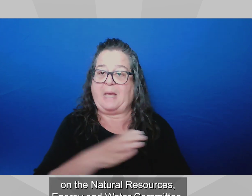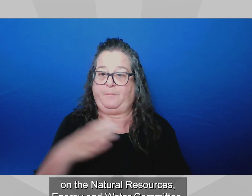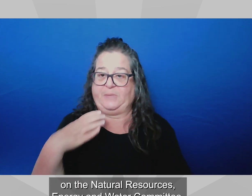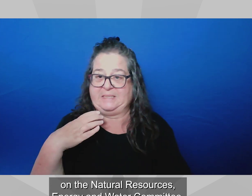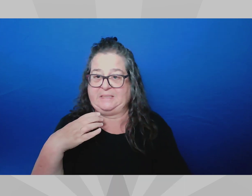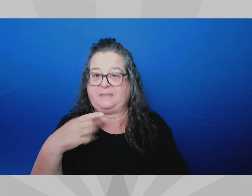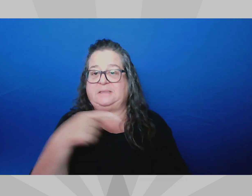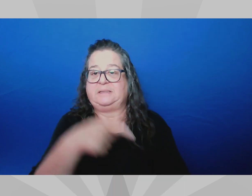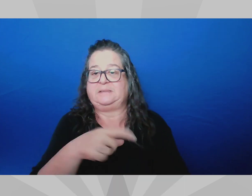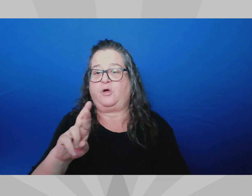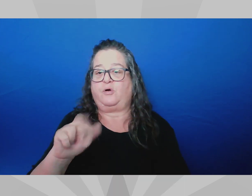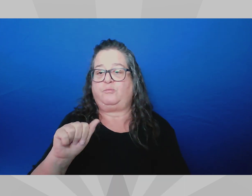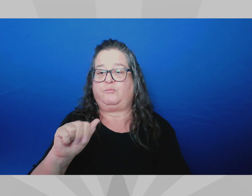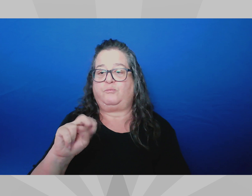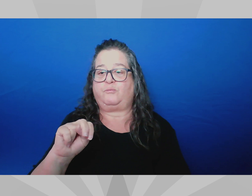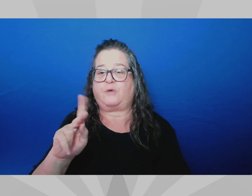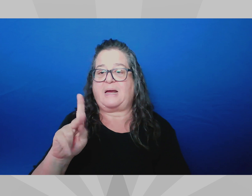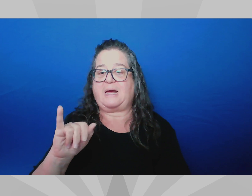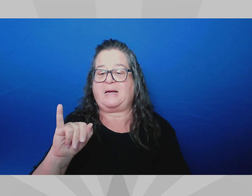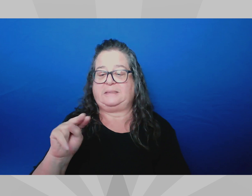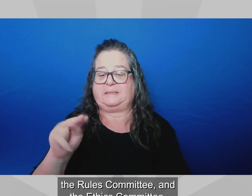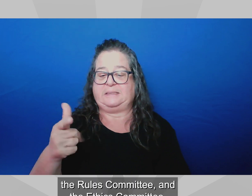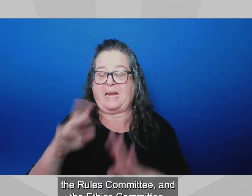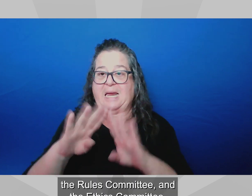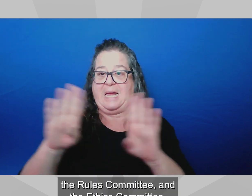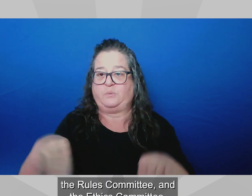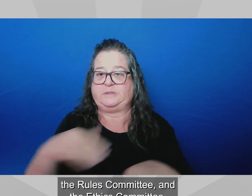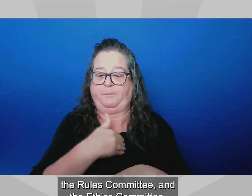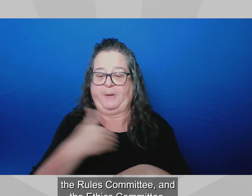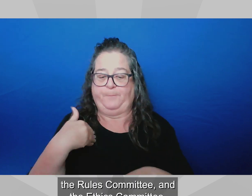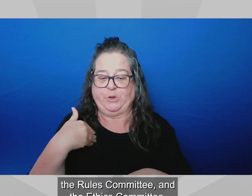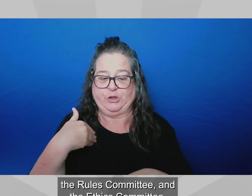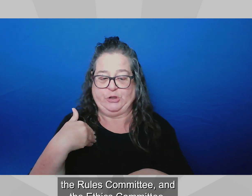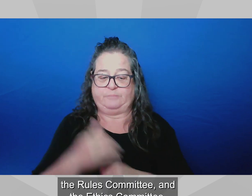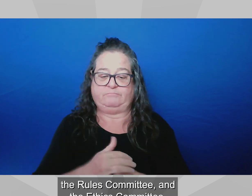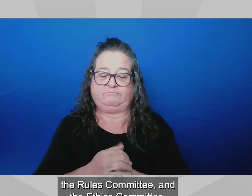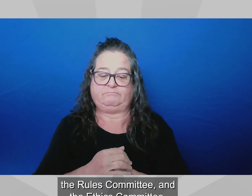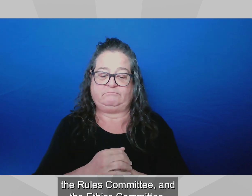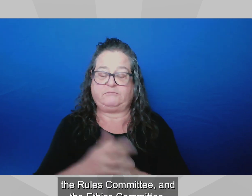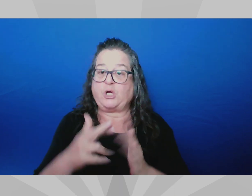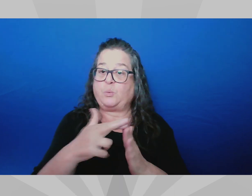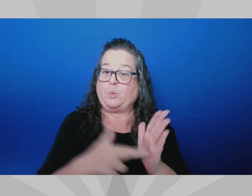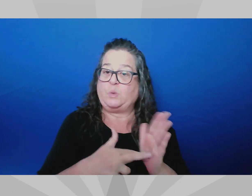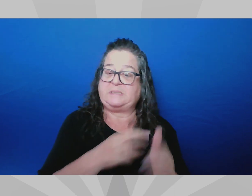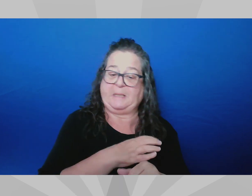Water Committee, the Rules Committee, and the Ethics